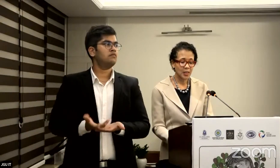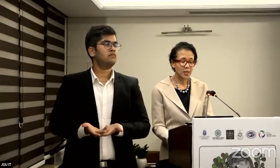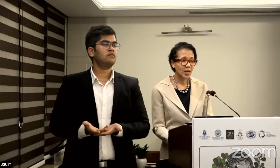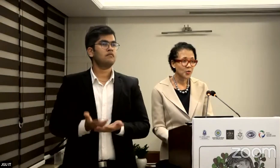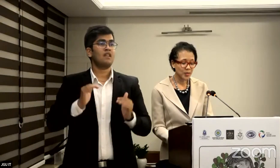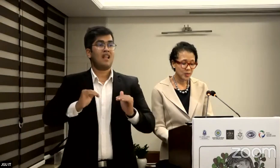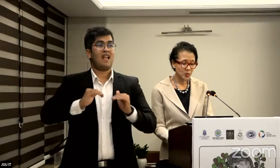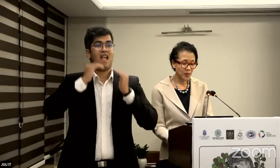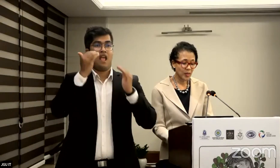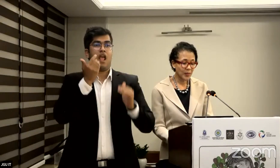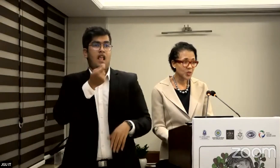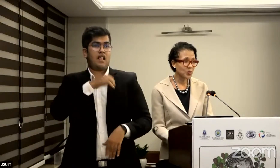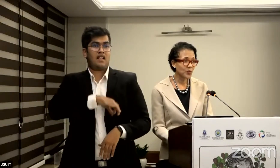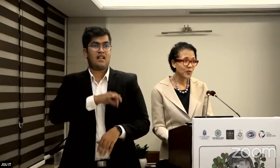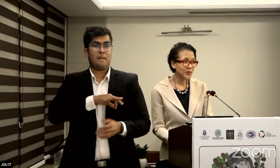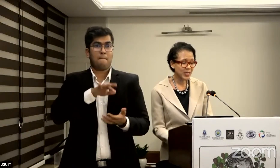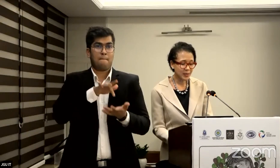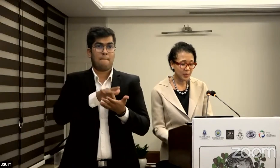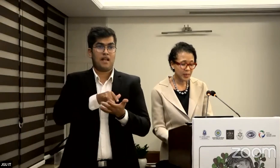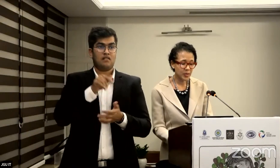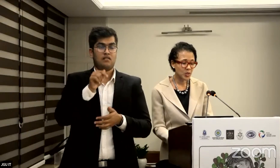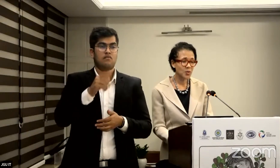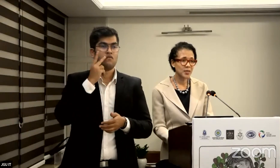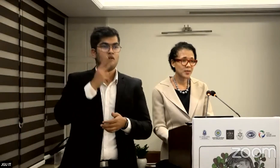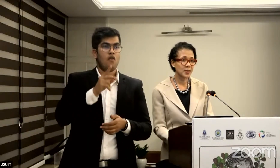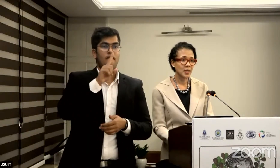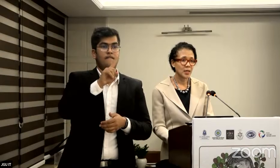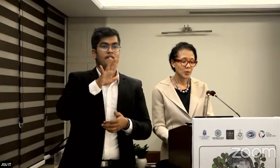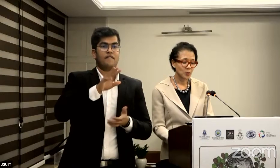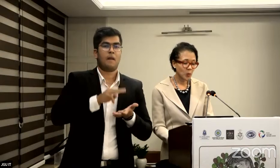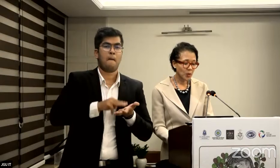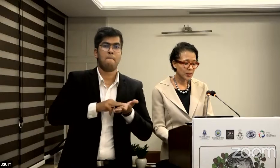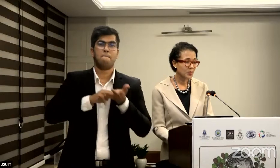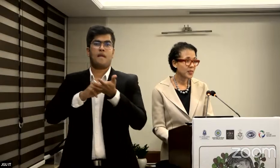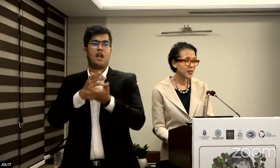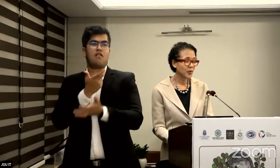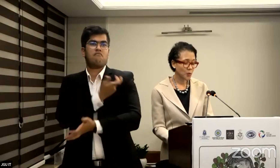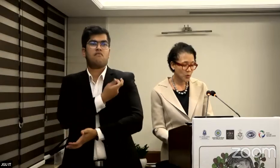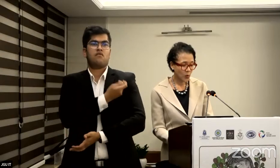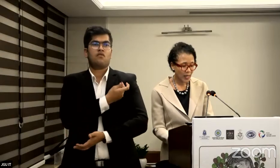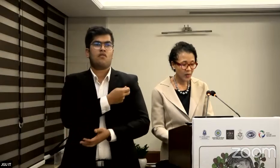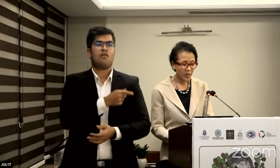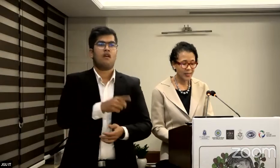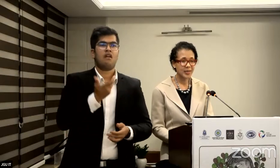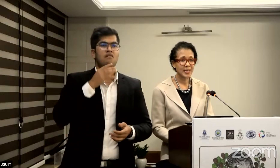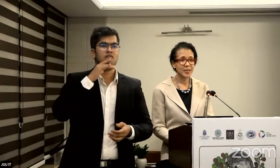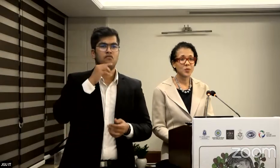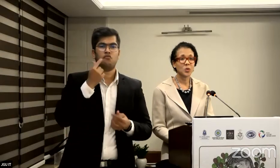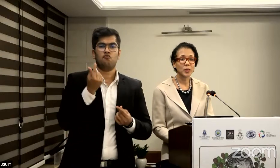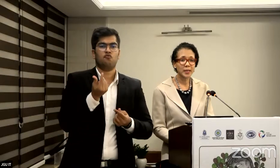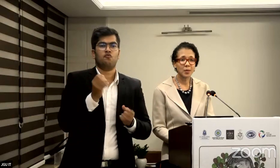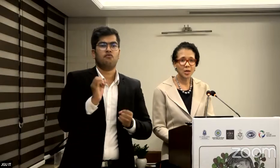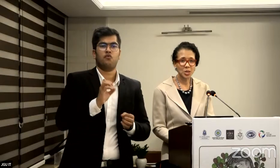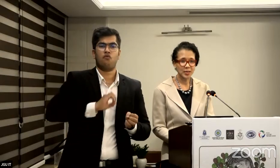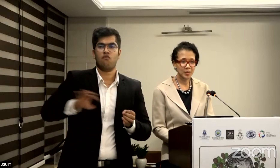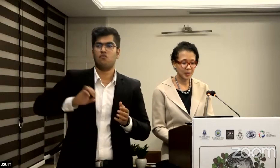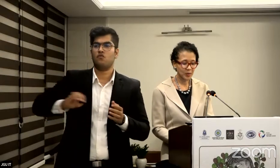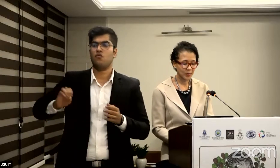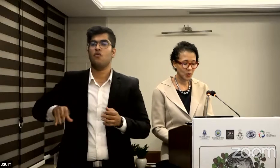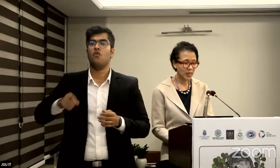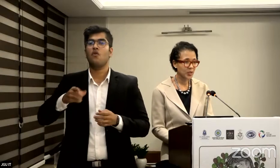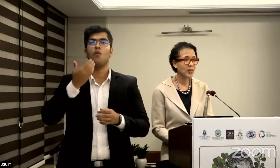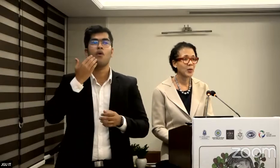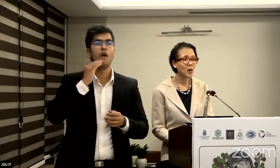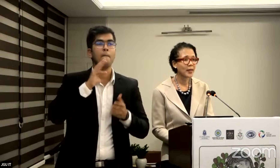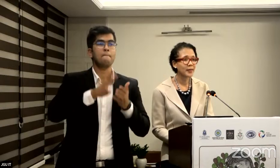high-income countries, with up to 15 million doses reported to be thrown away in the United States between March and September